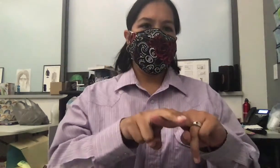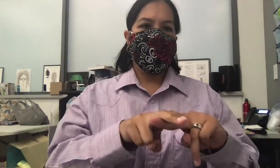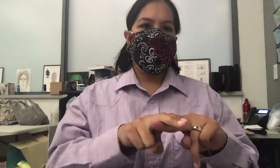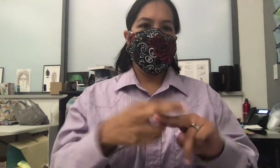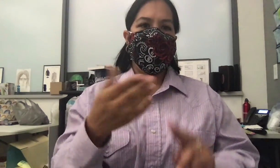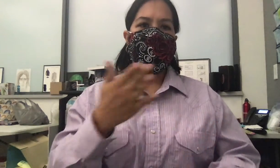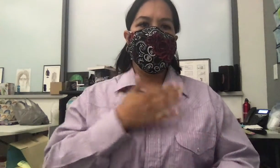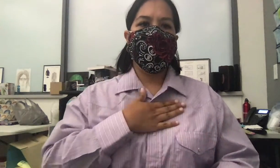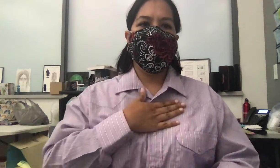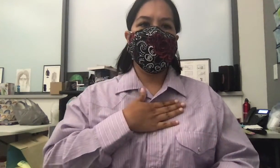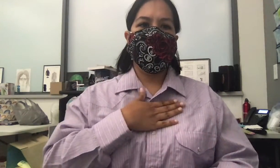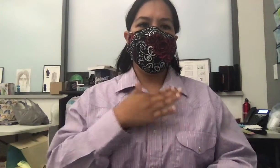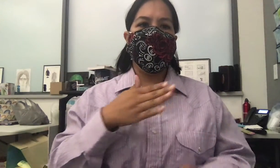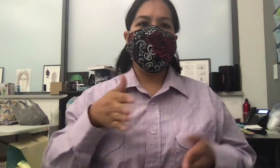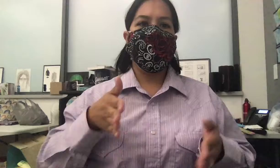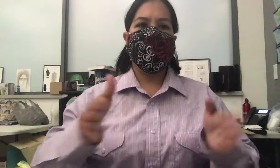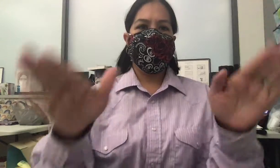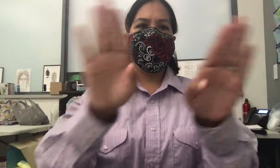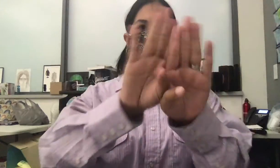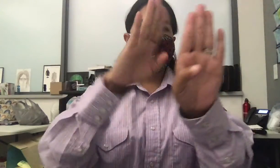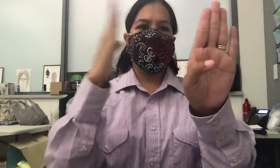pitch by my doorstep,